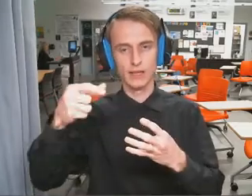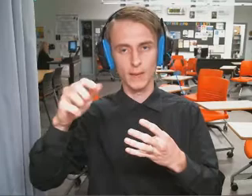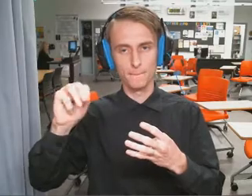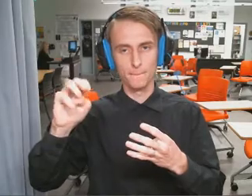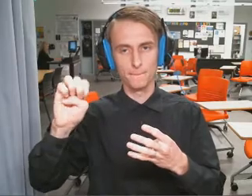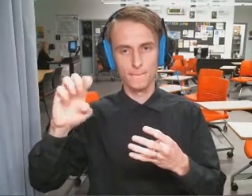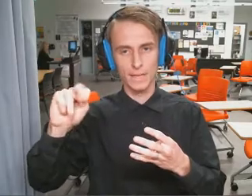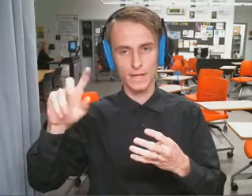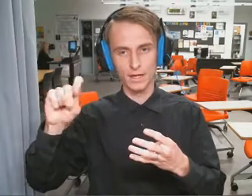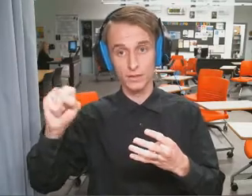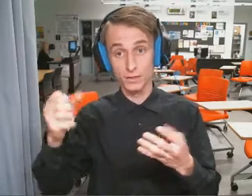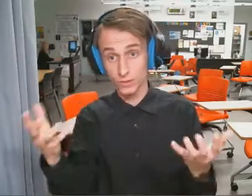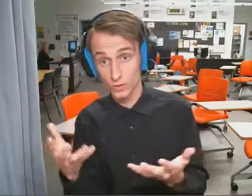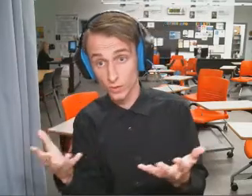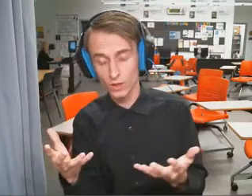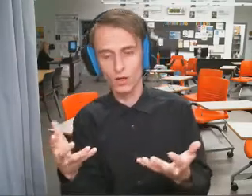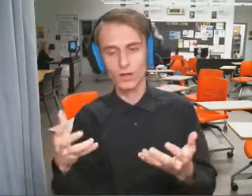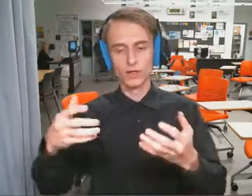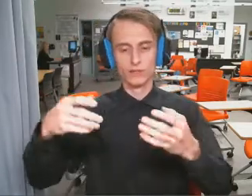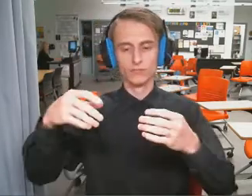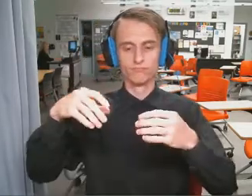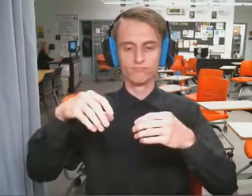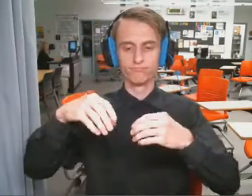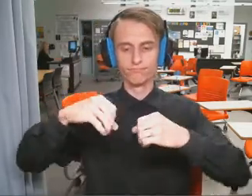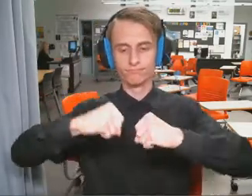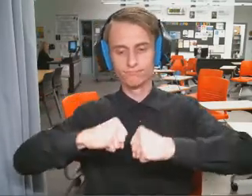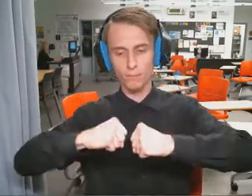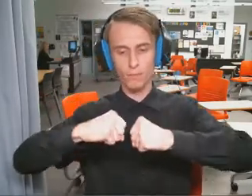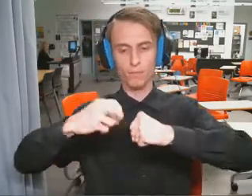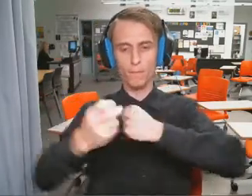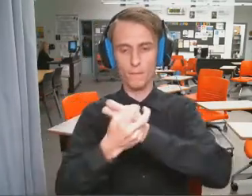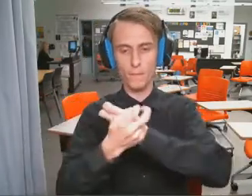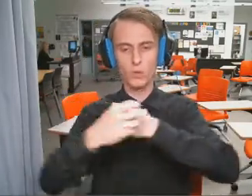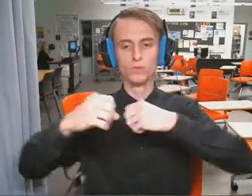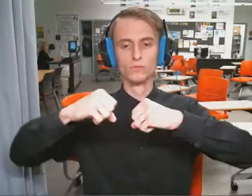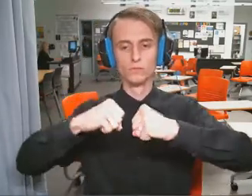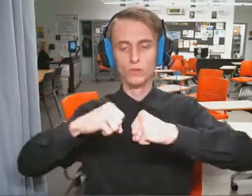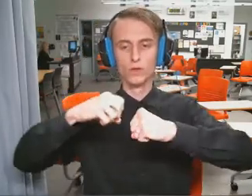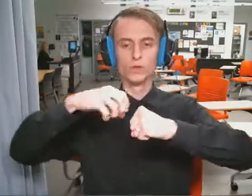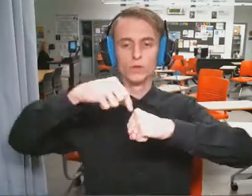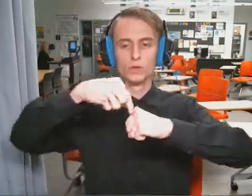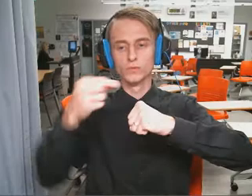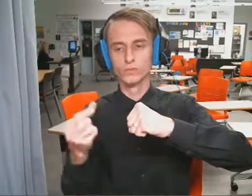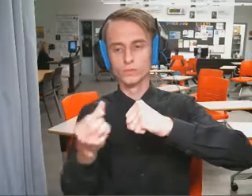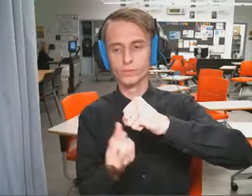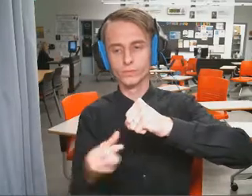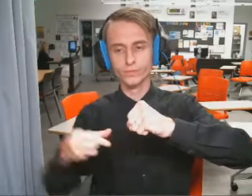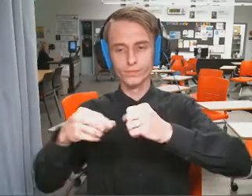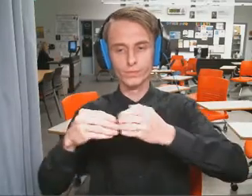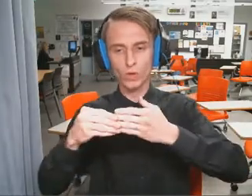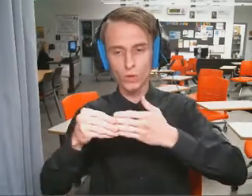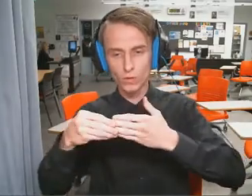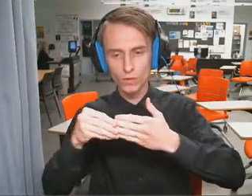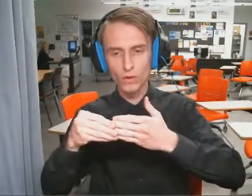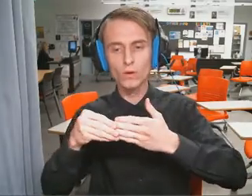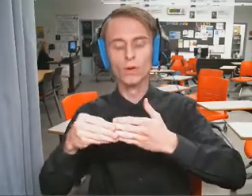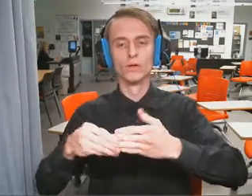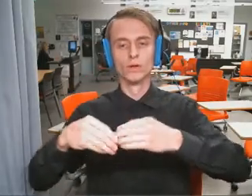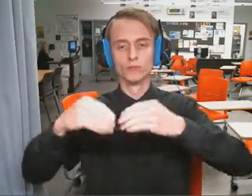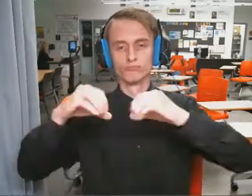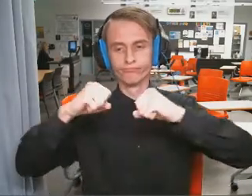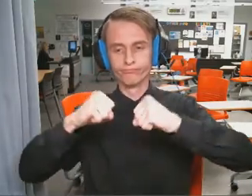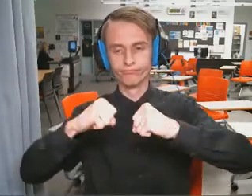bands that connect bone to bone. You have about 200 plus bones in your body. And these ligaments connect most of these